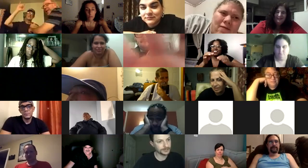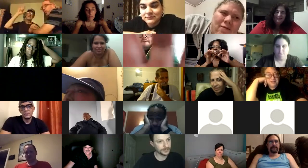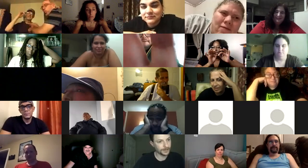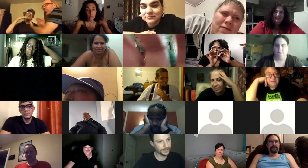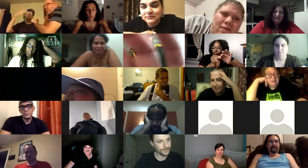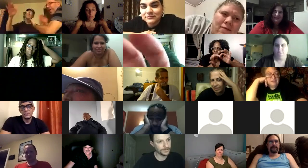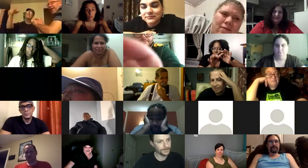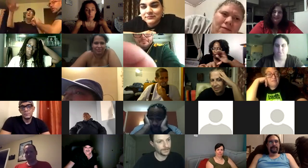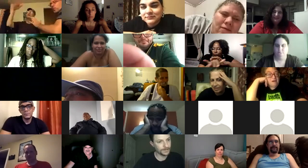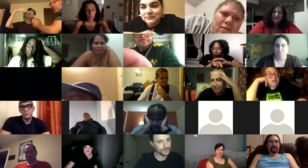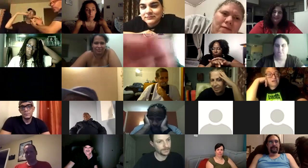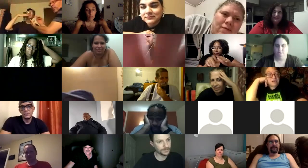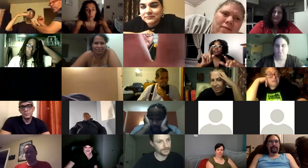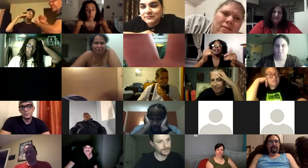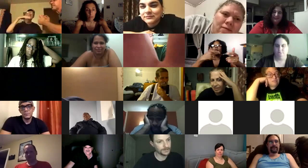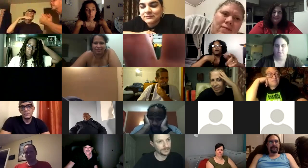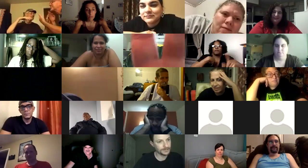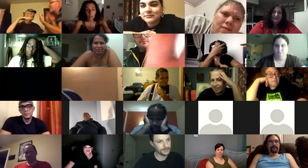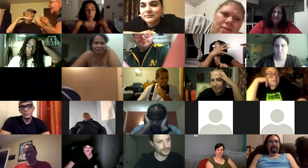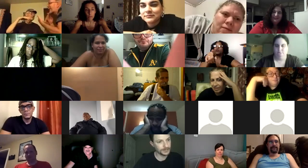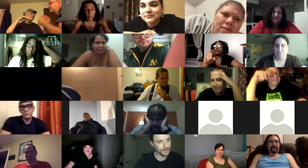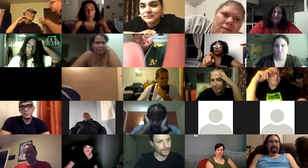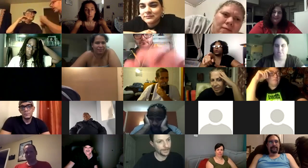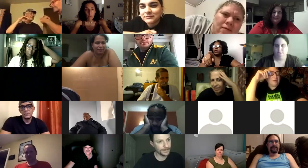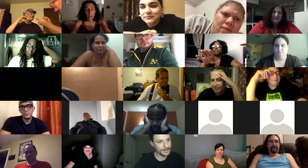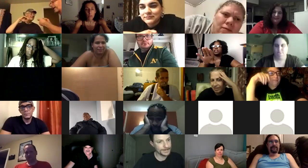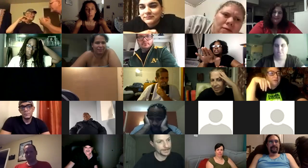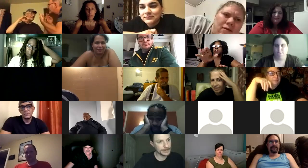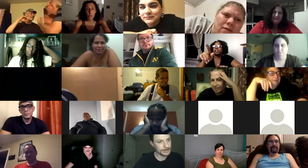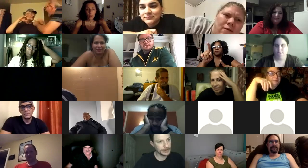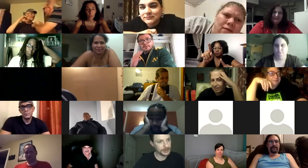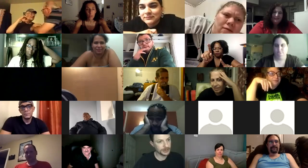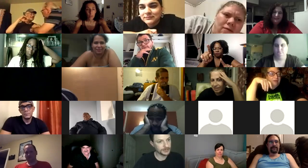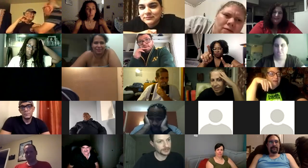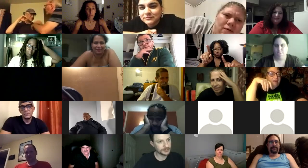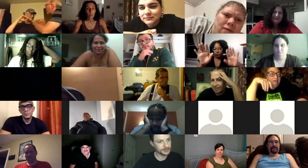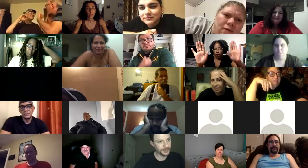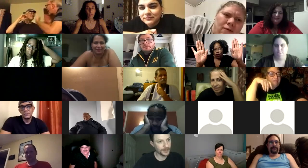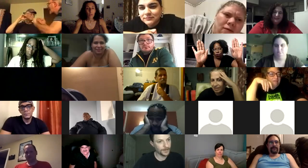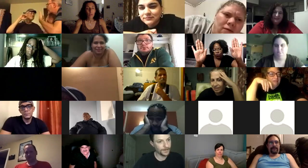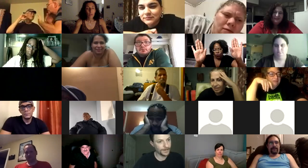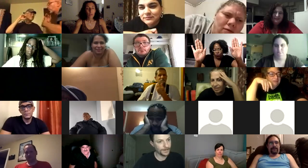Thank you to the interpreter with Martin as well. I'm going to spotlight you for a second.